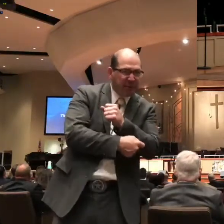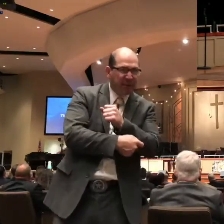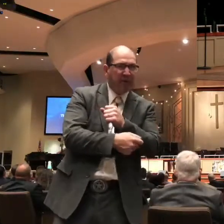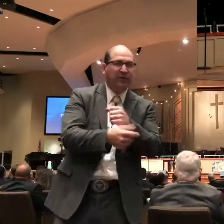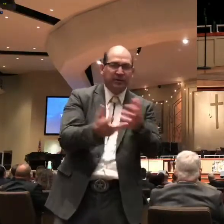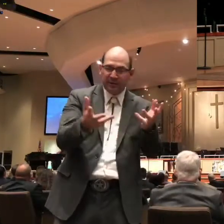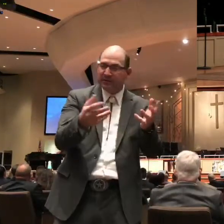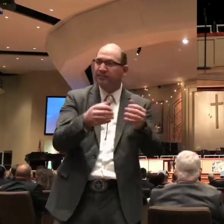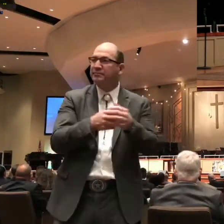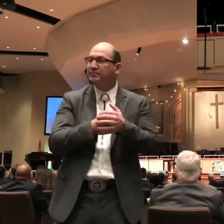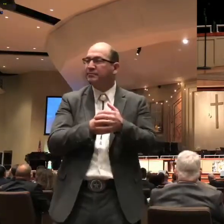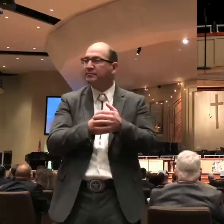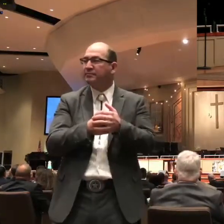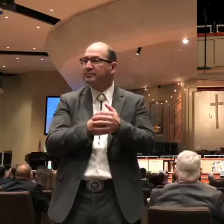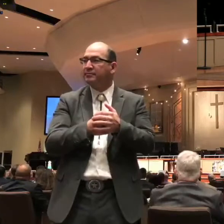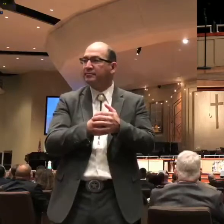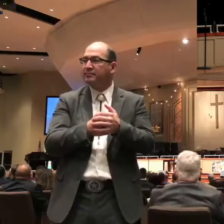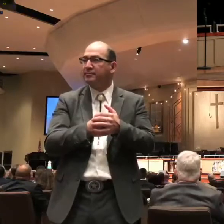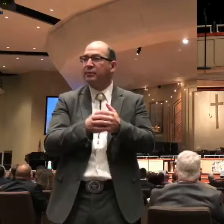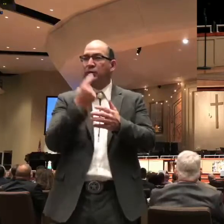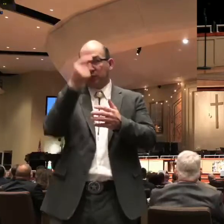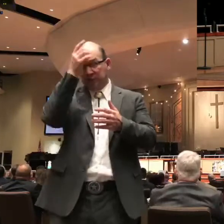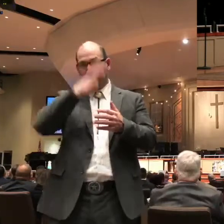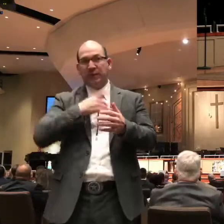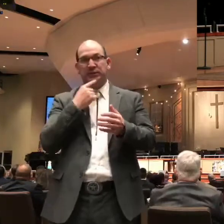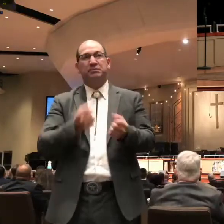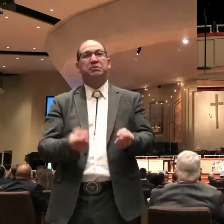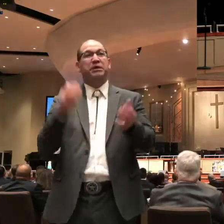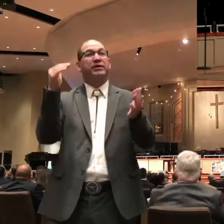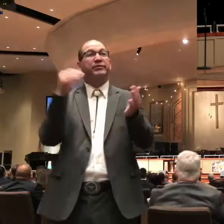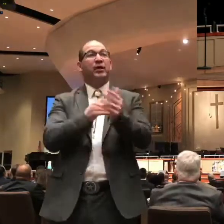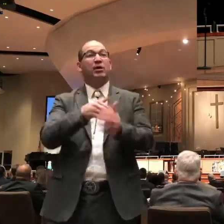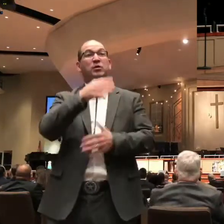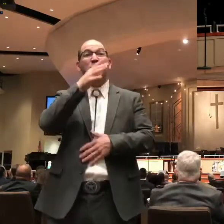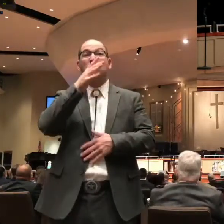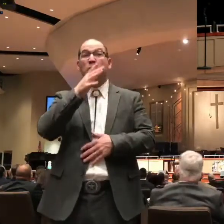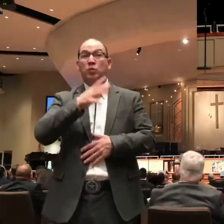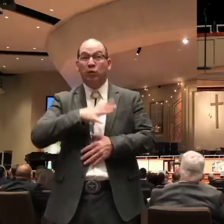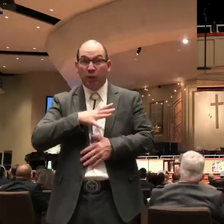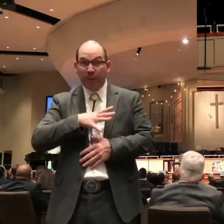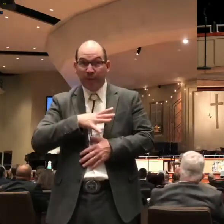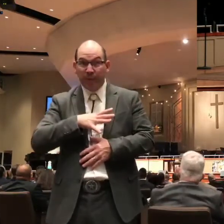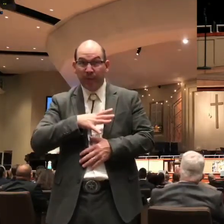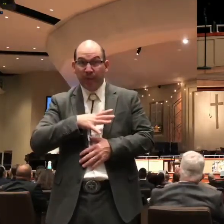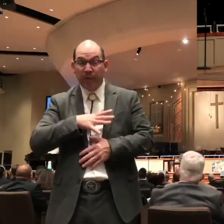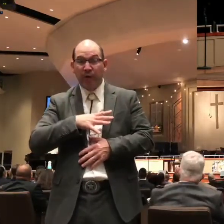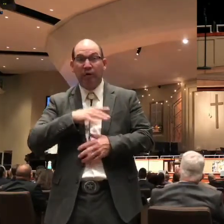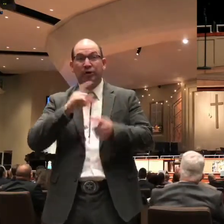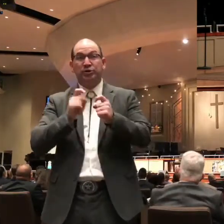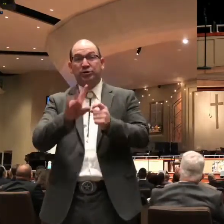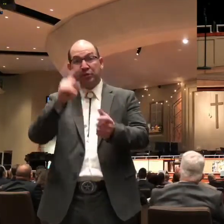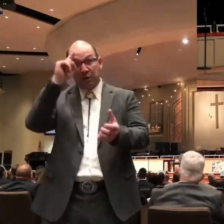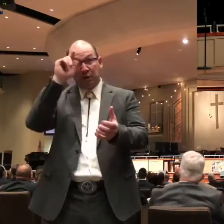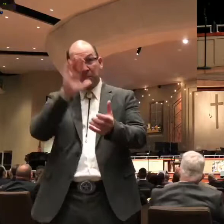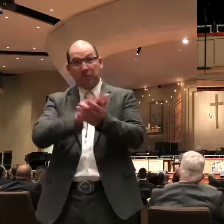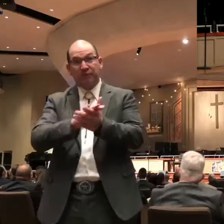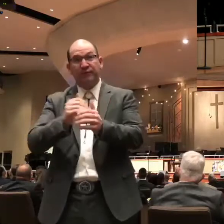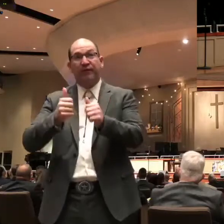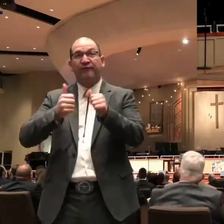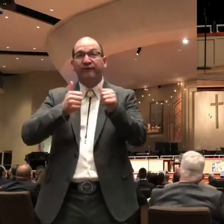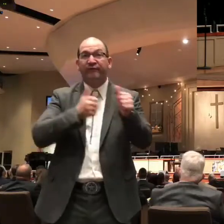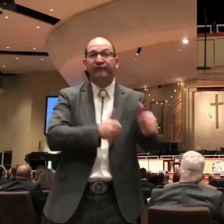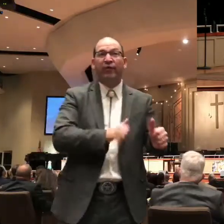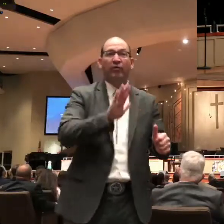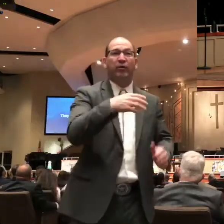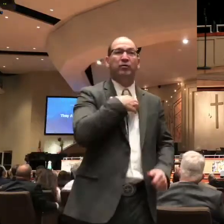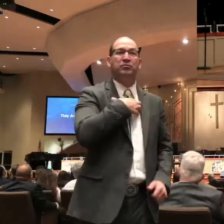teachers. Kent Hughes said of this passage, thousands today change what they believe to accommodate their moral behavior. On